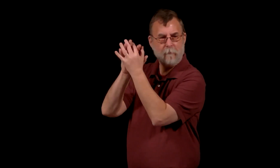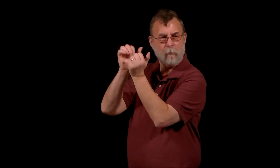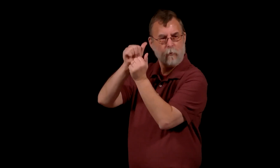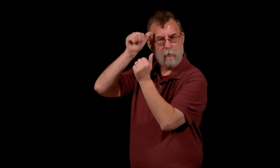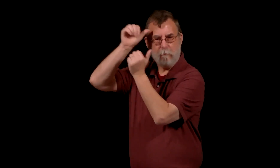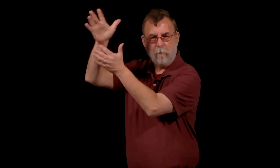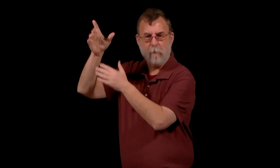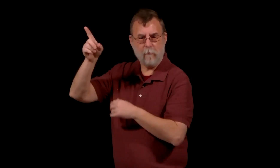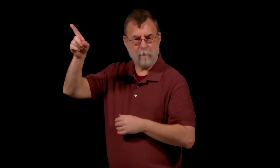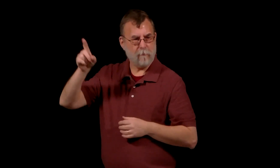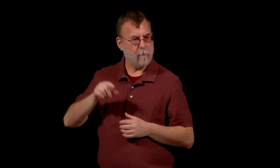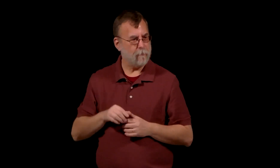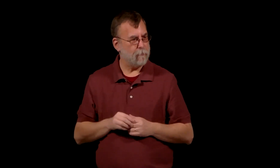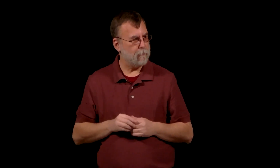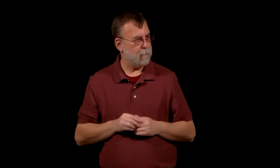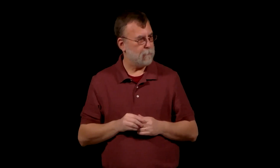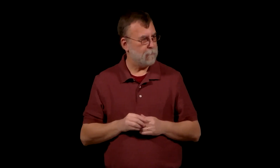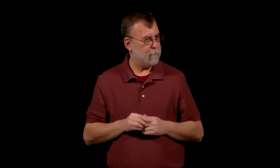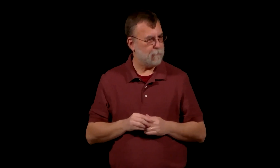relationship with our Father.